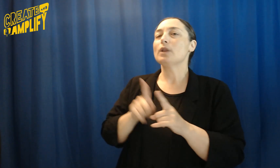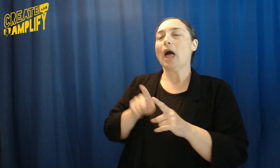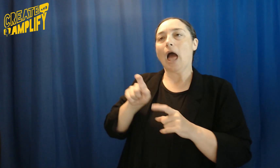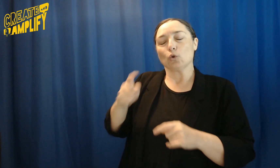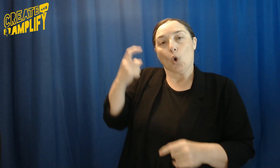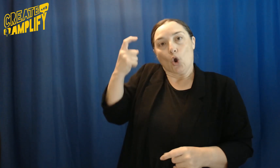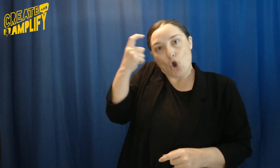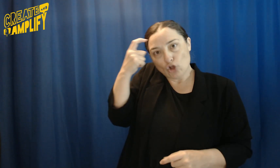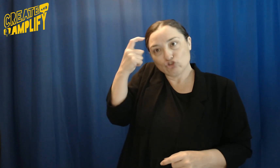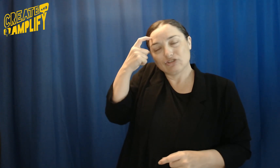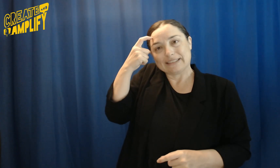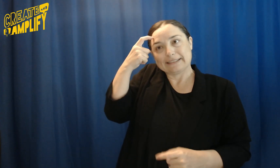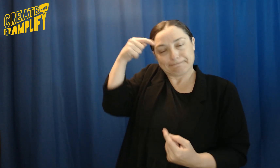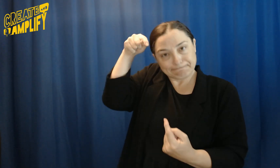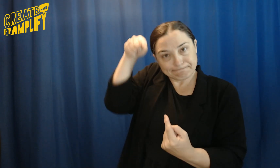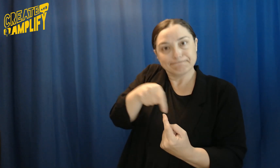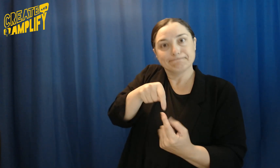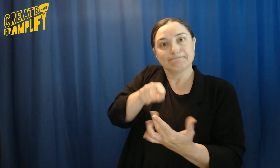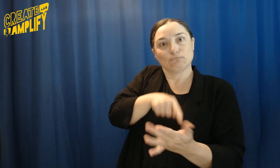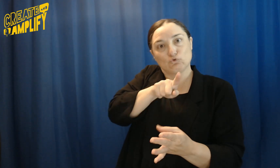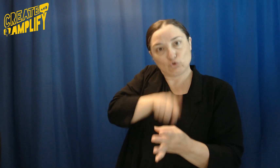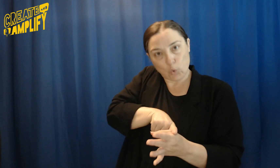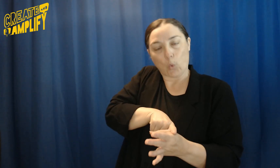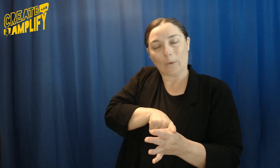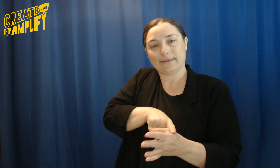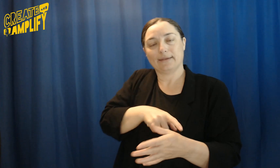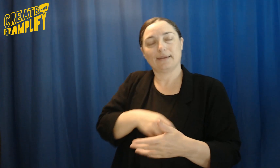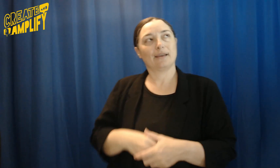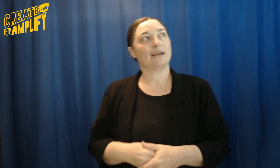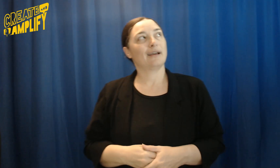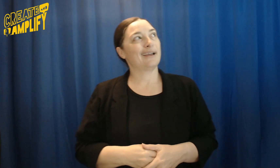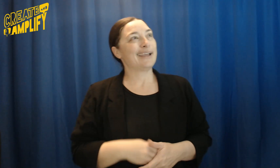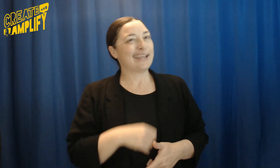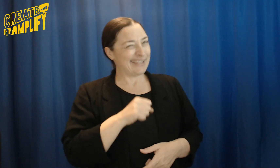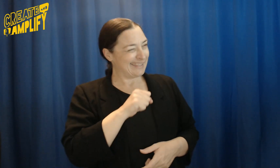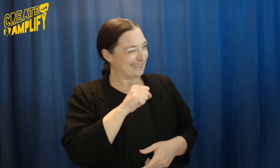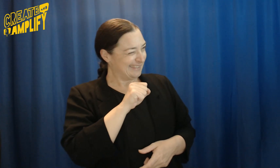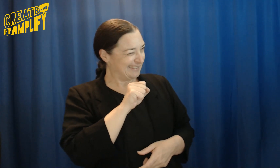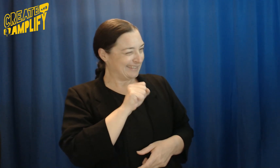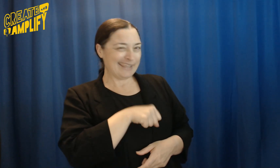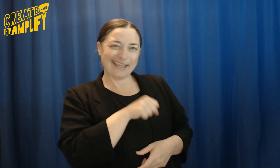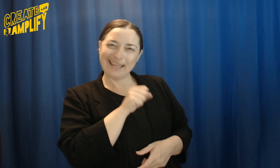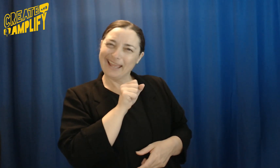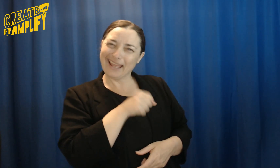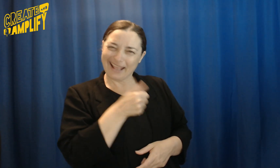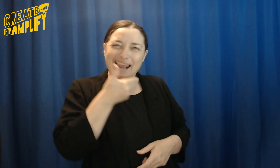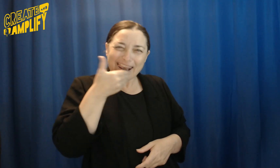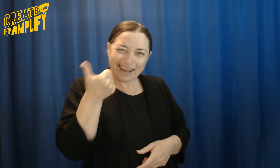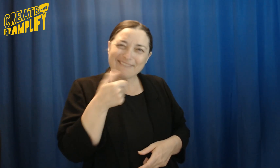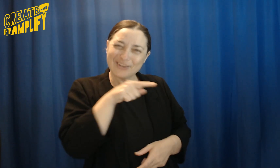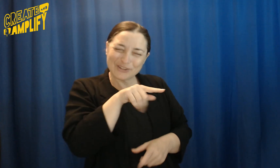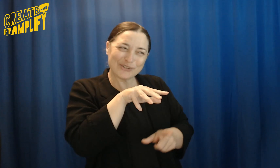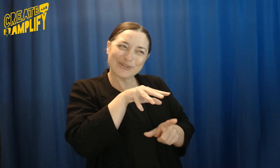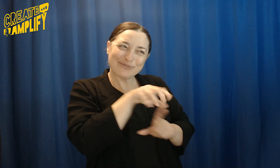everything. Yeah, thank you. It's really lovely that you've identified that and that you can see that, because I guess that's the